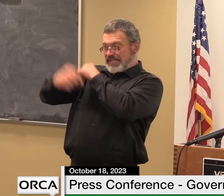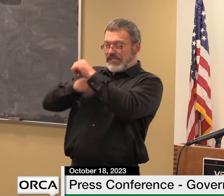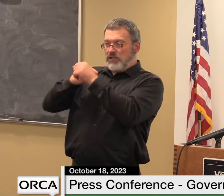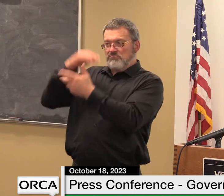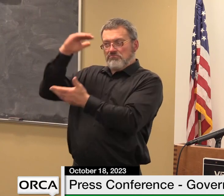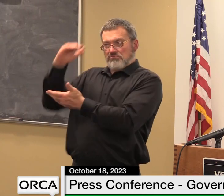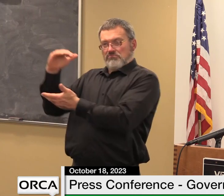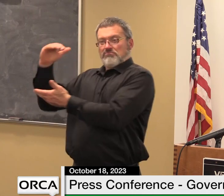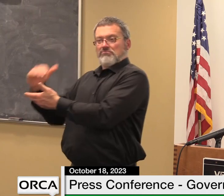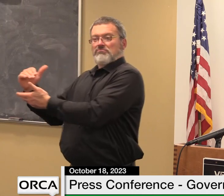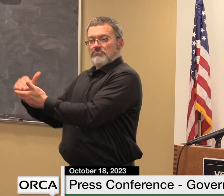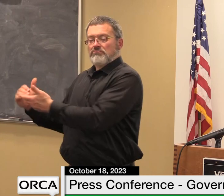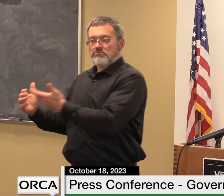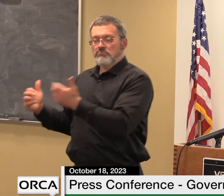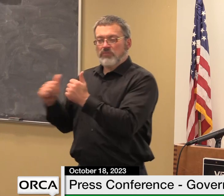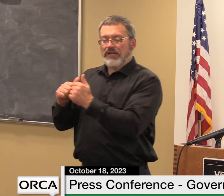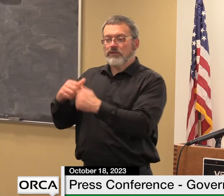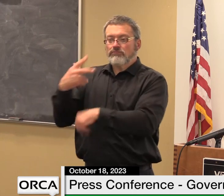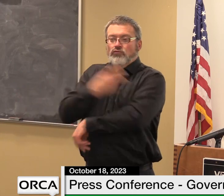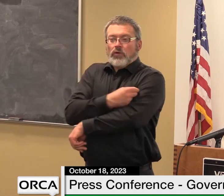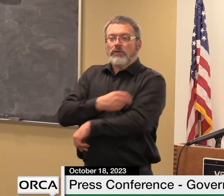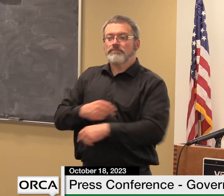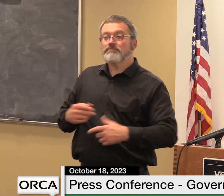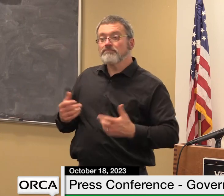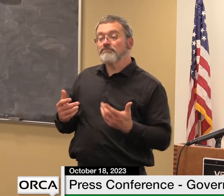that the health department has